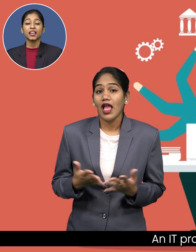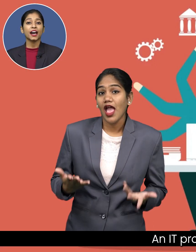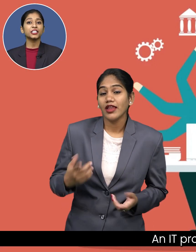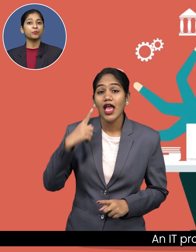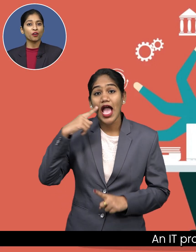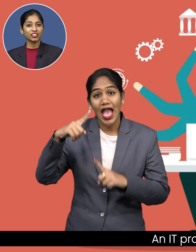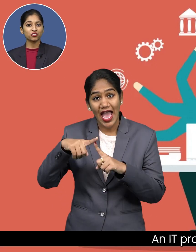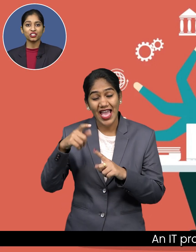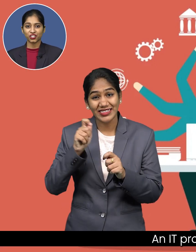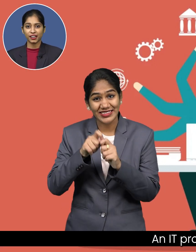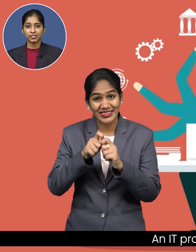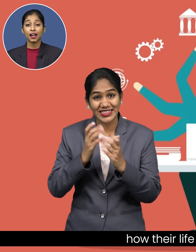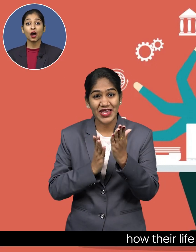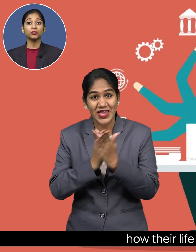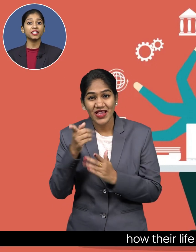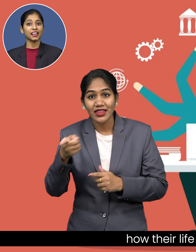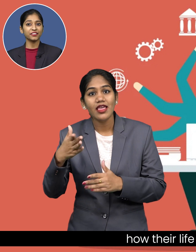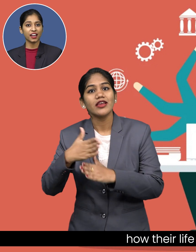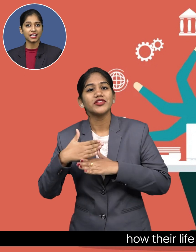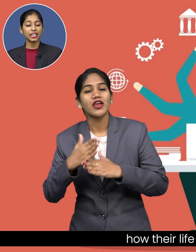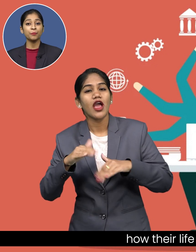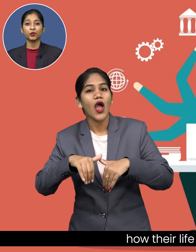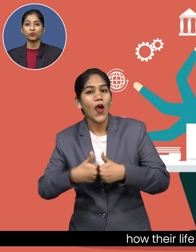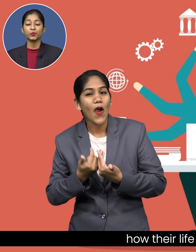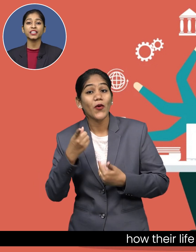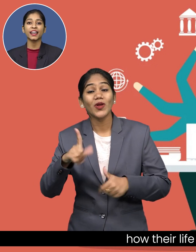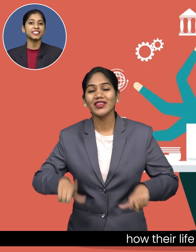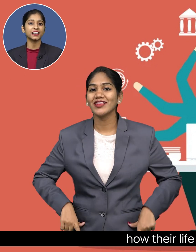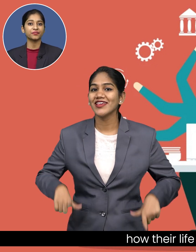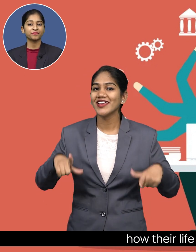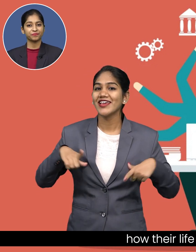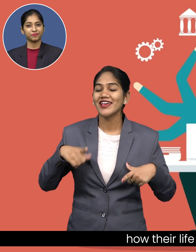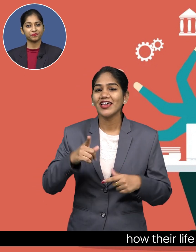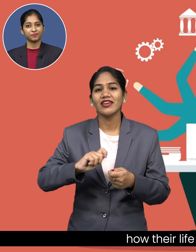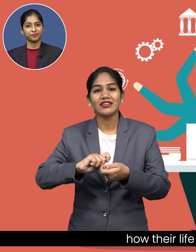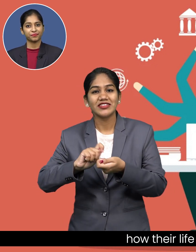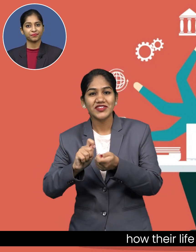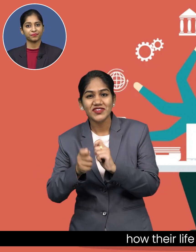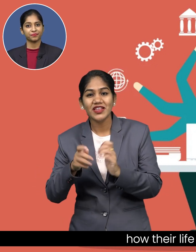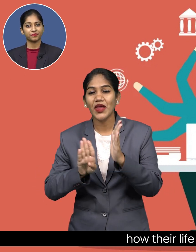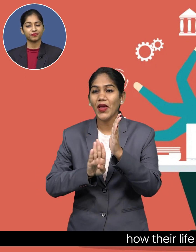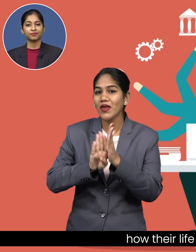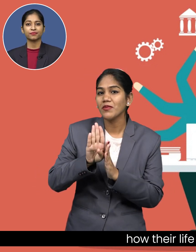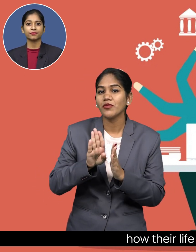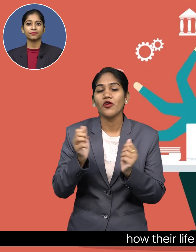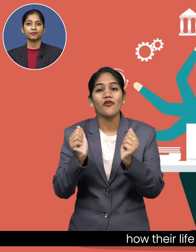And IT professional shares how their life has improved with IT.